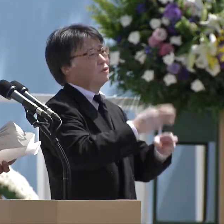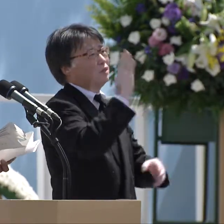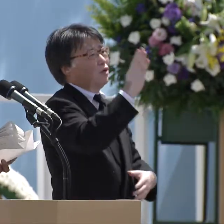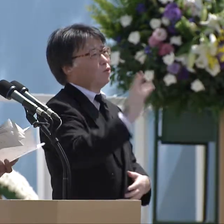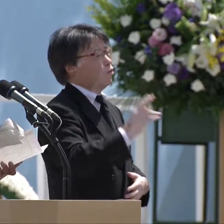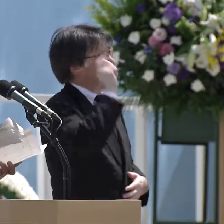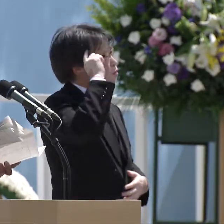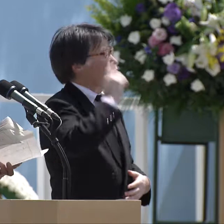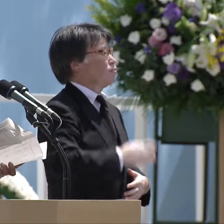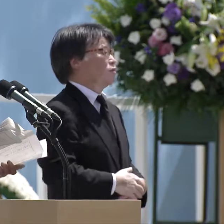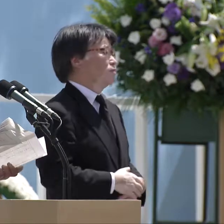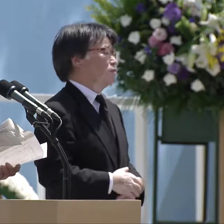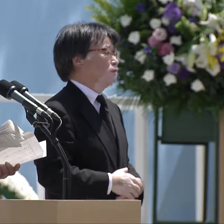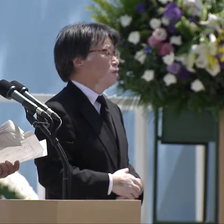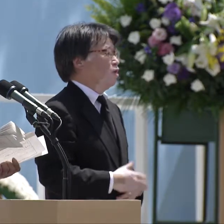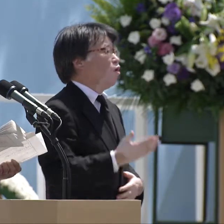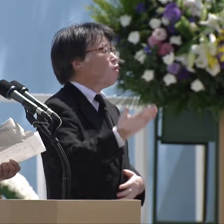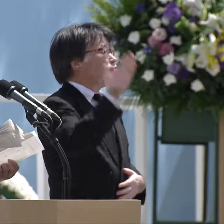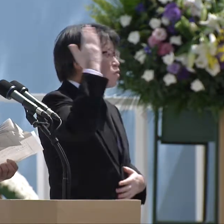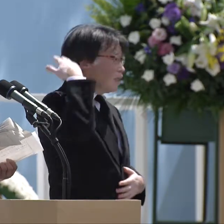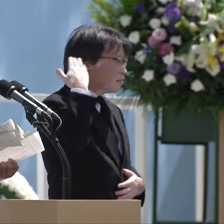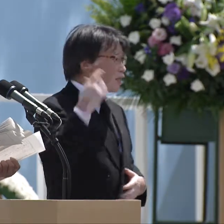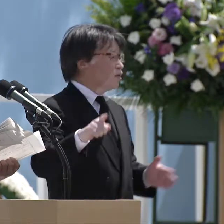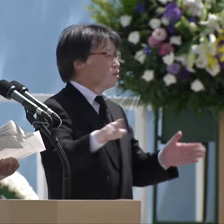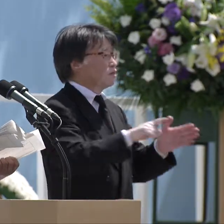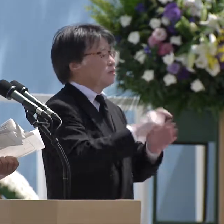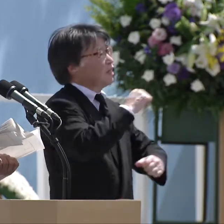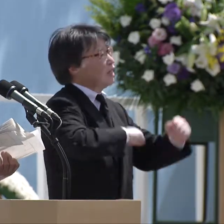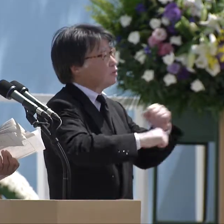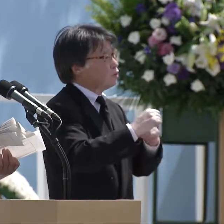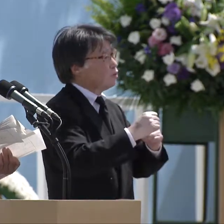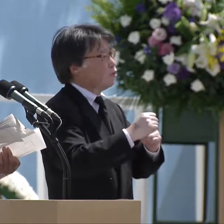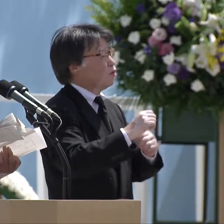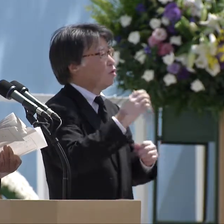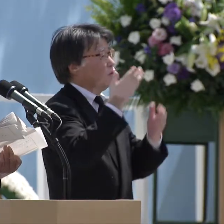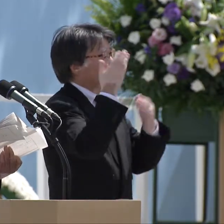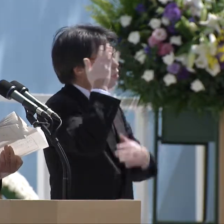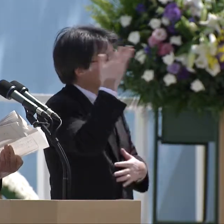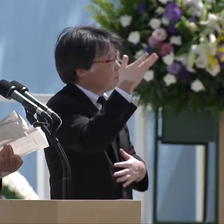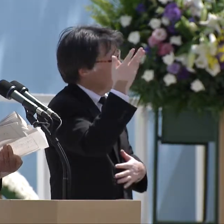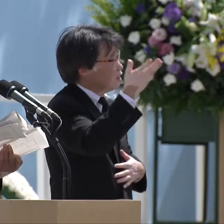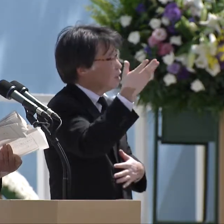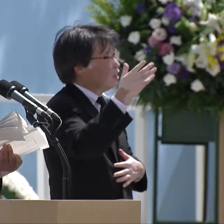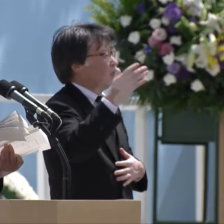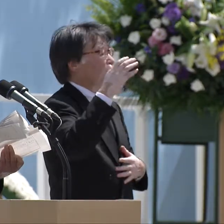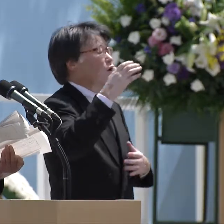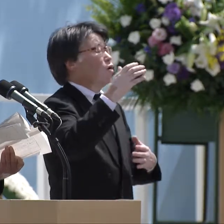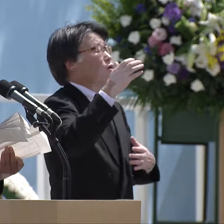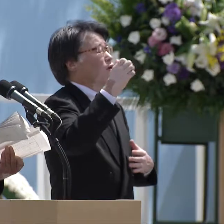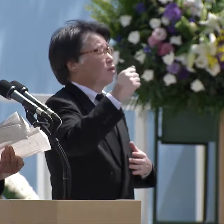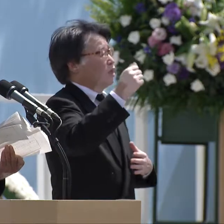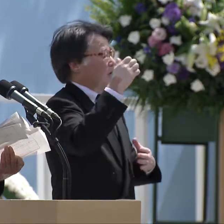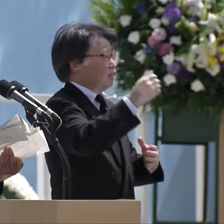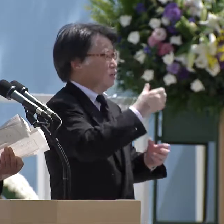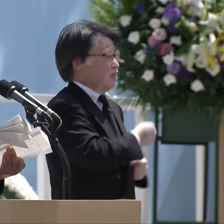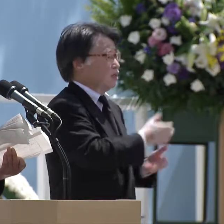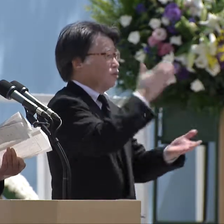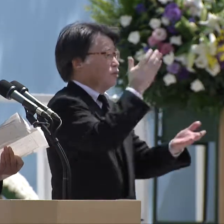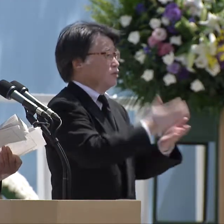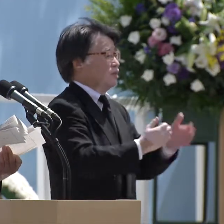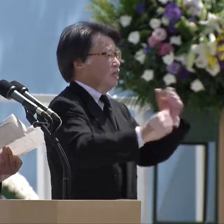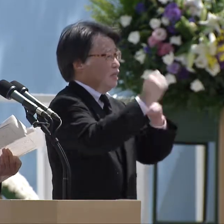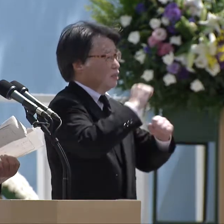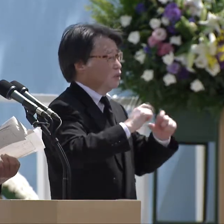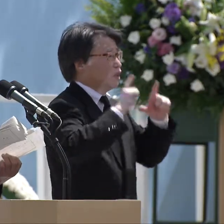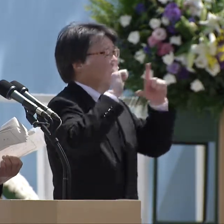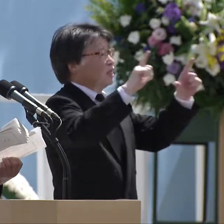is a model that calls out to the world, and it's something we should be proud of in this nuclear age. In conclusion, while